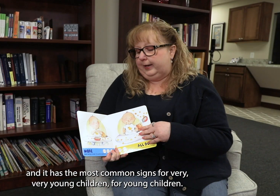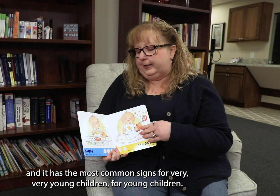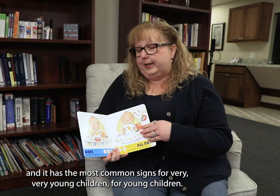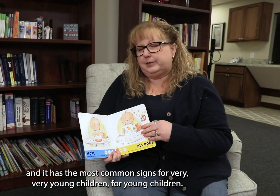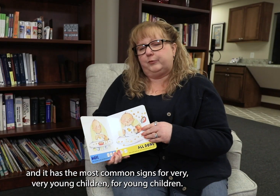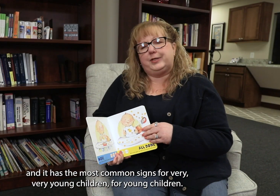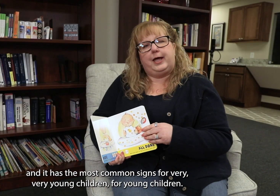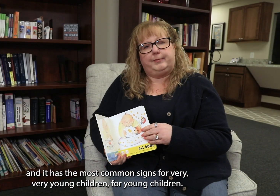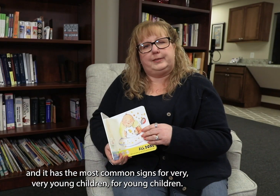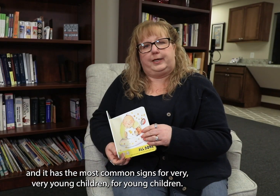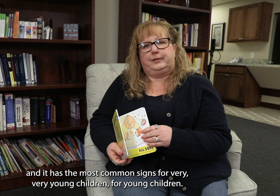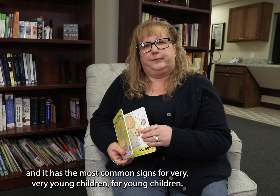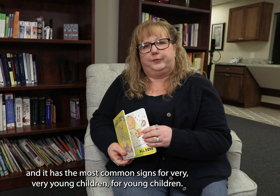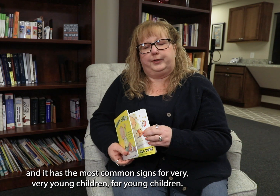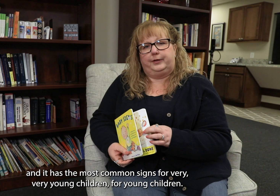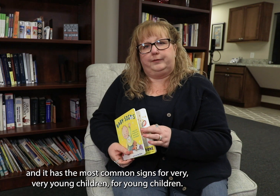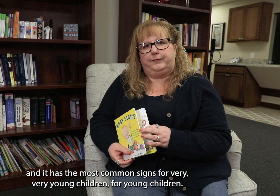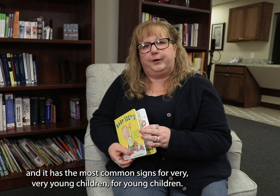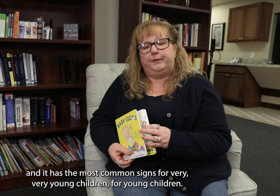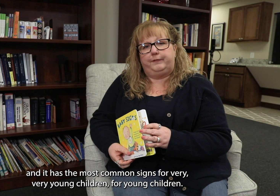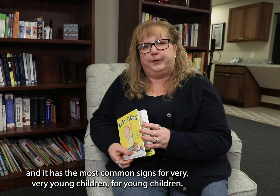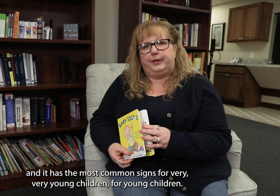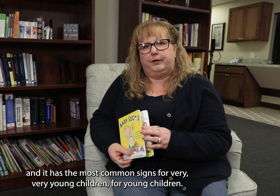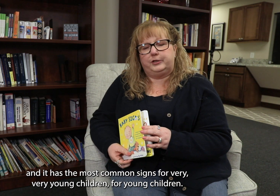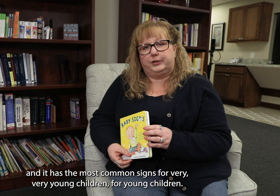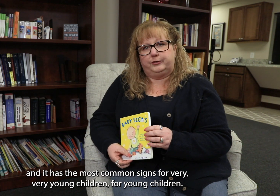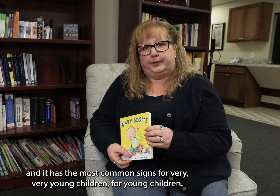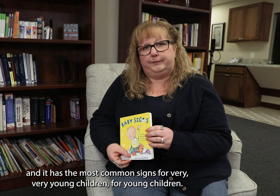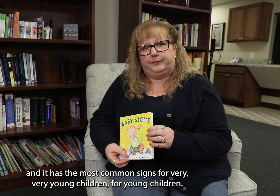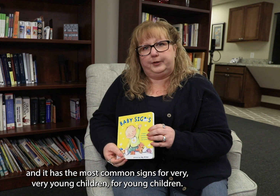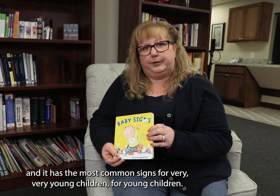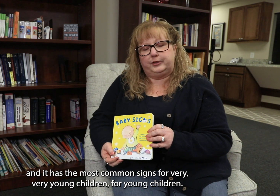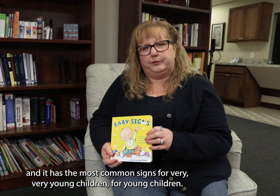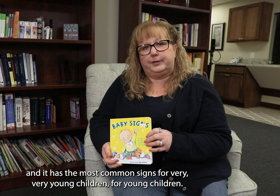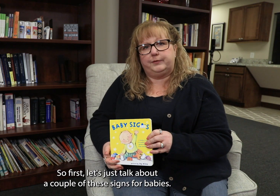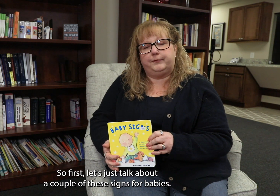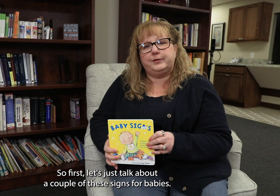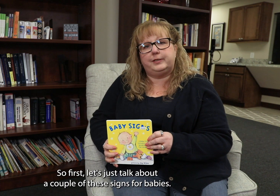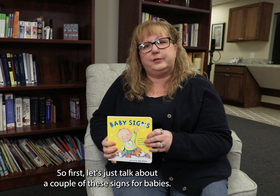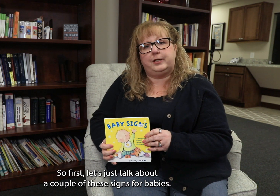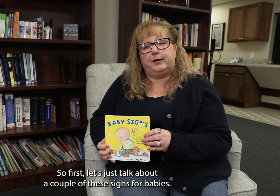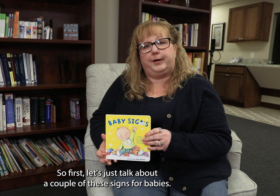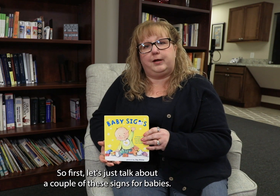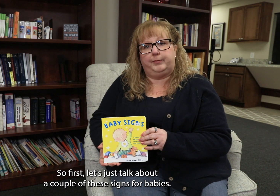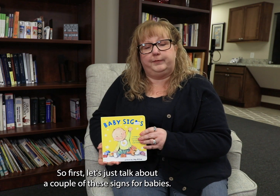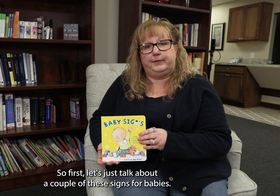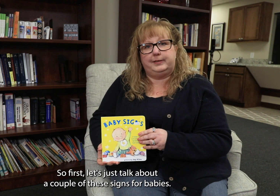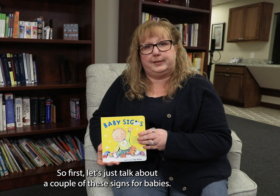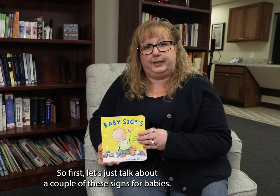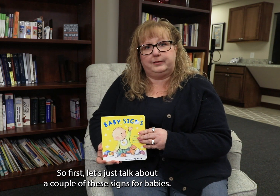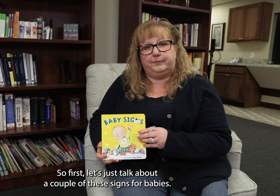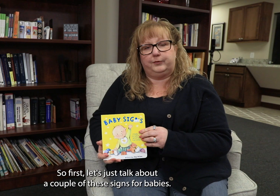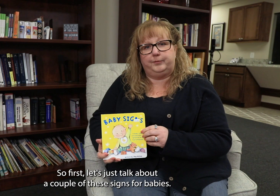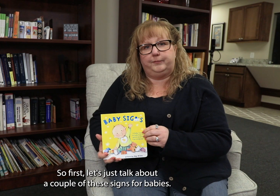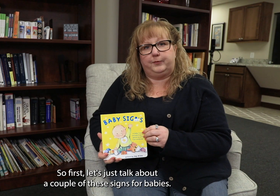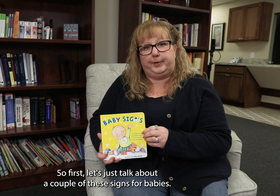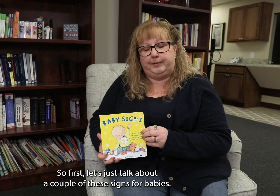it has the most common signs for very, very young children, for young children. So first, let's just talk about a couple of these signs for